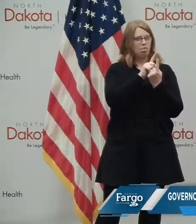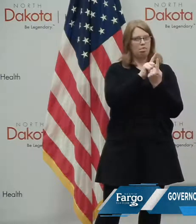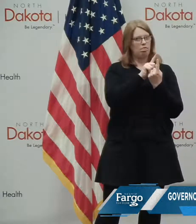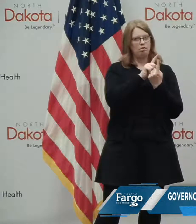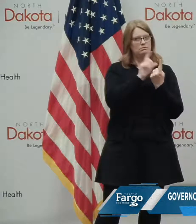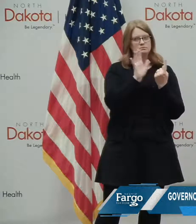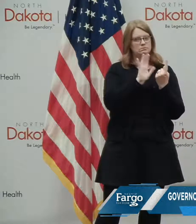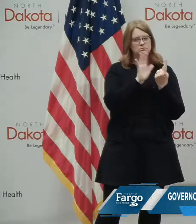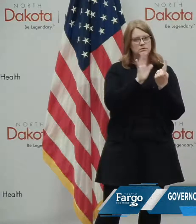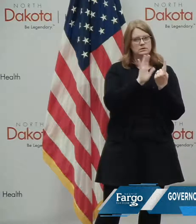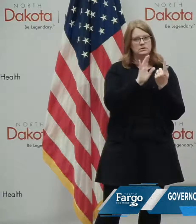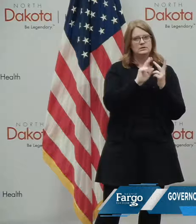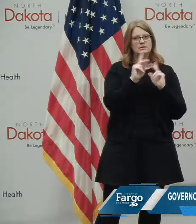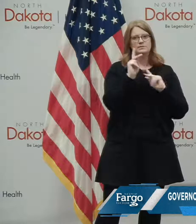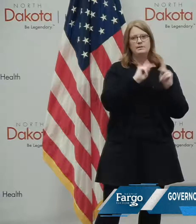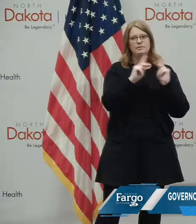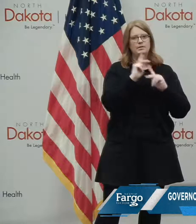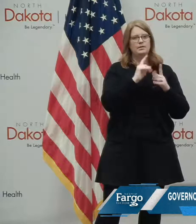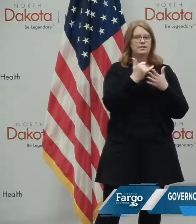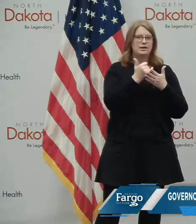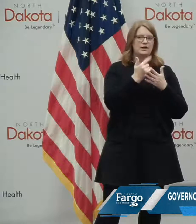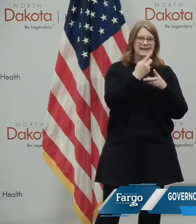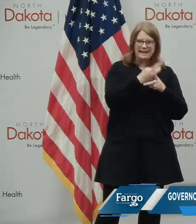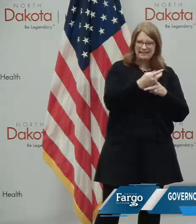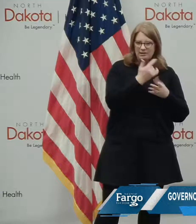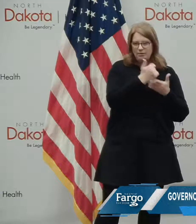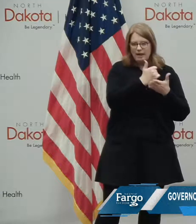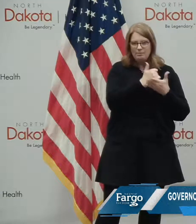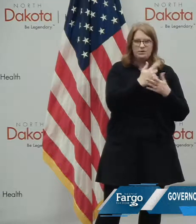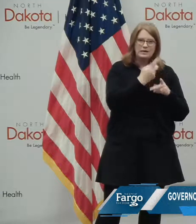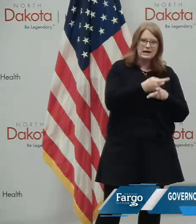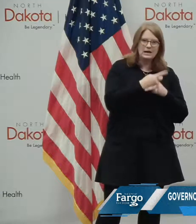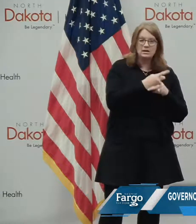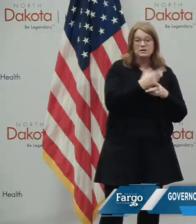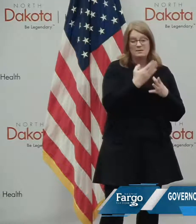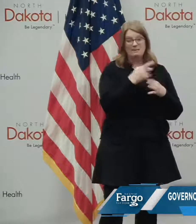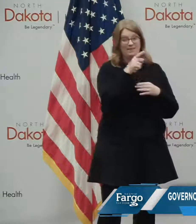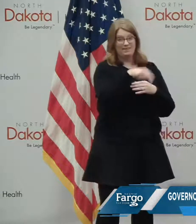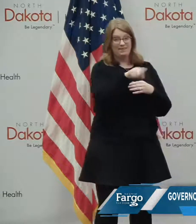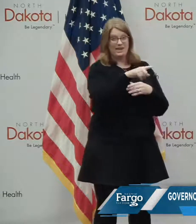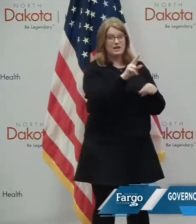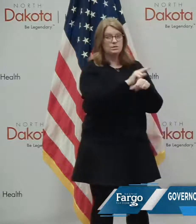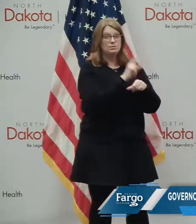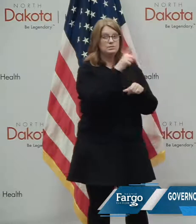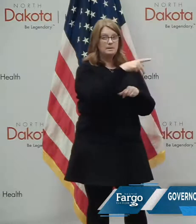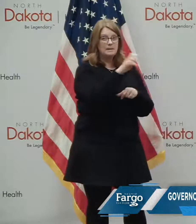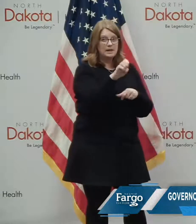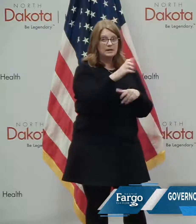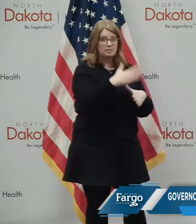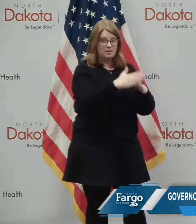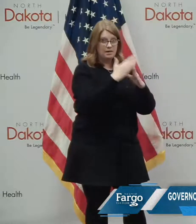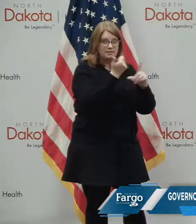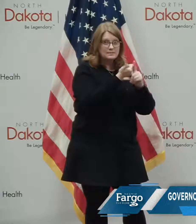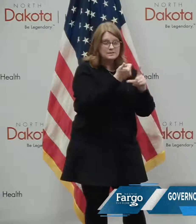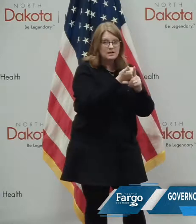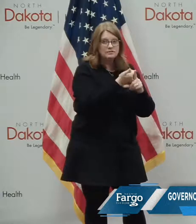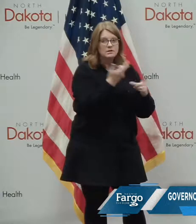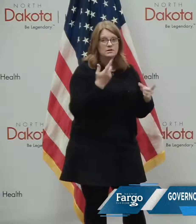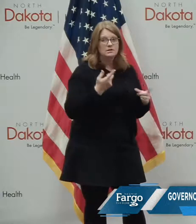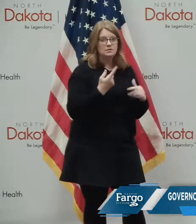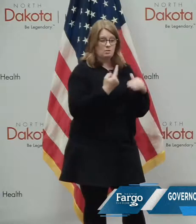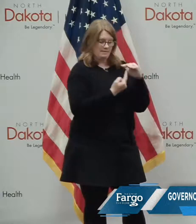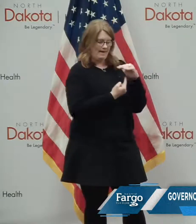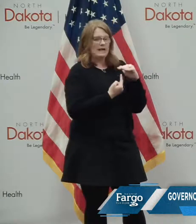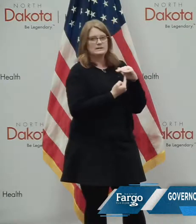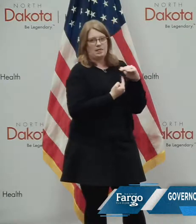that are attending to you should be thinking about using PPE to protect themselves, but you want to be isolated